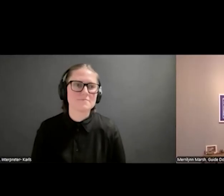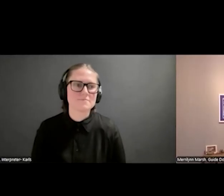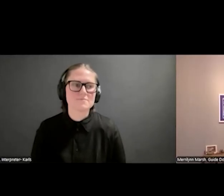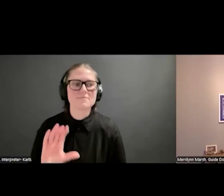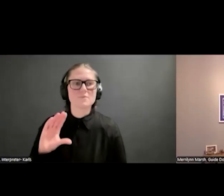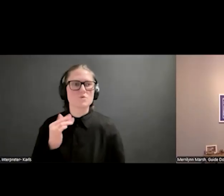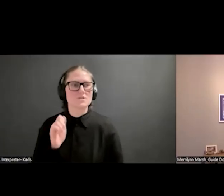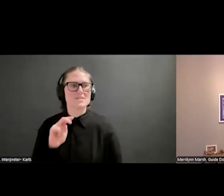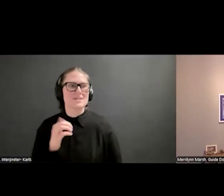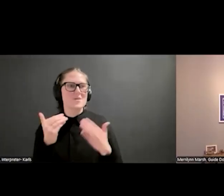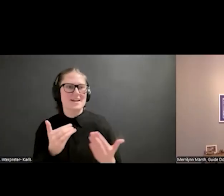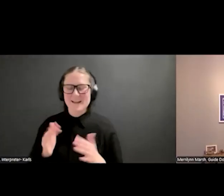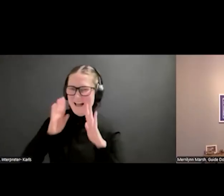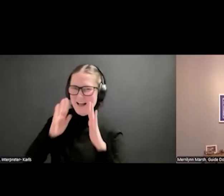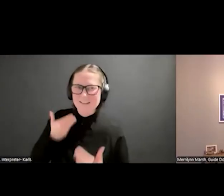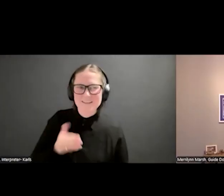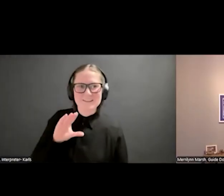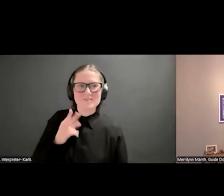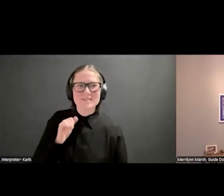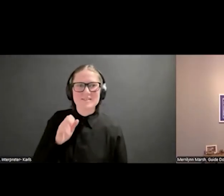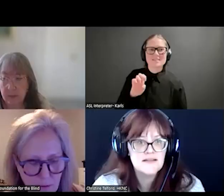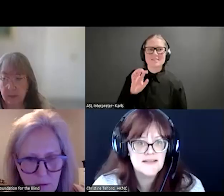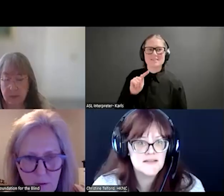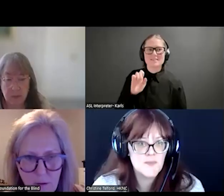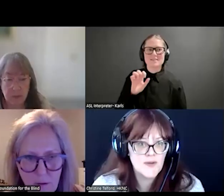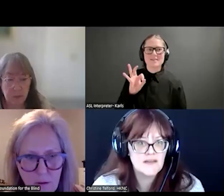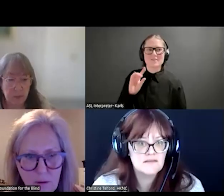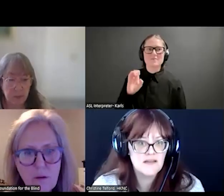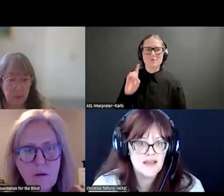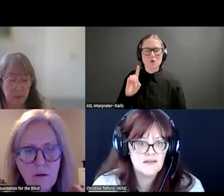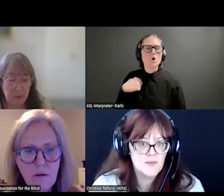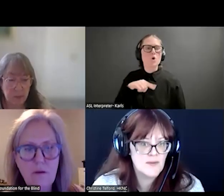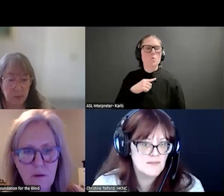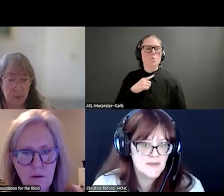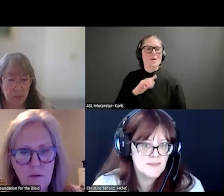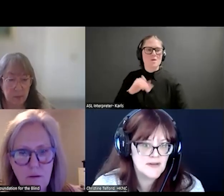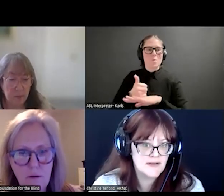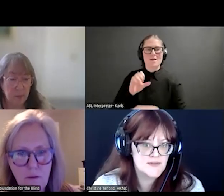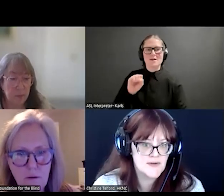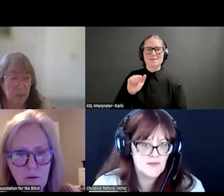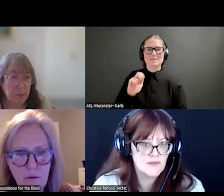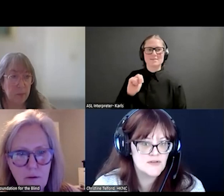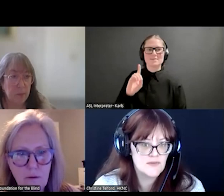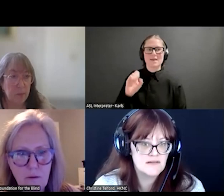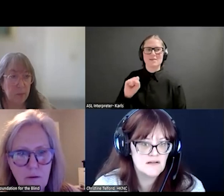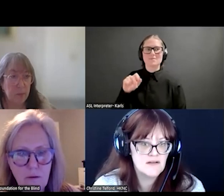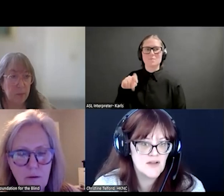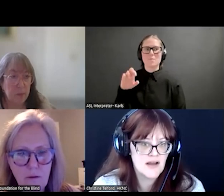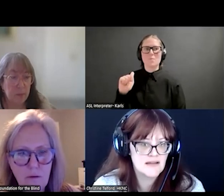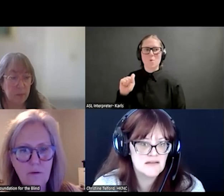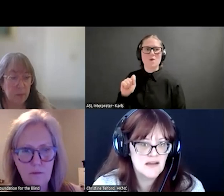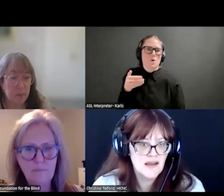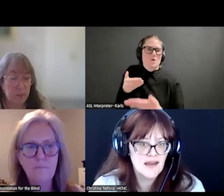Christine, go ahead. Okay. Hi, Christine Tilford. We're located on Sands Point. Like, we're probably pretty close. We're North Shore of